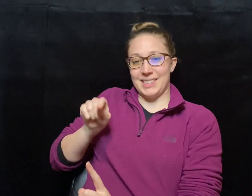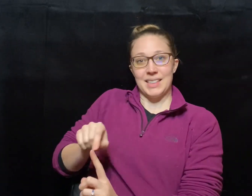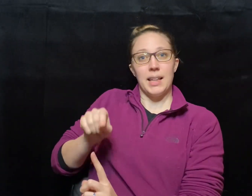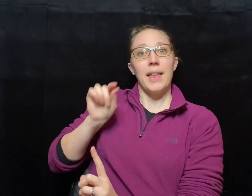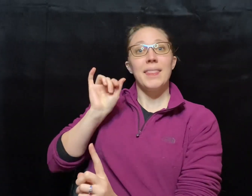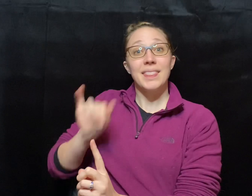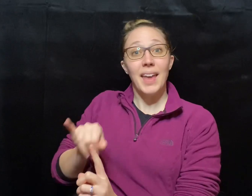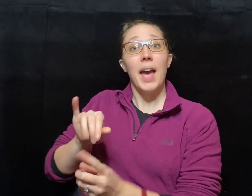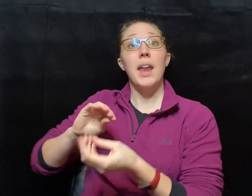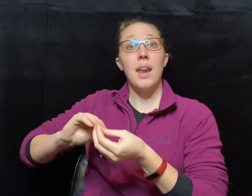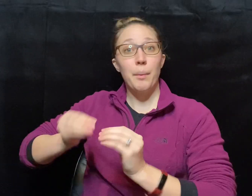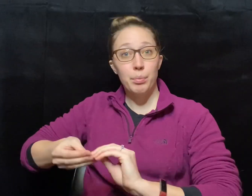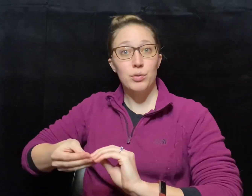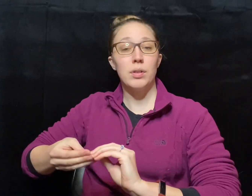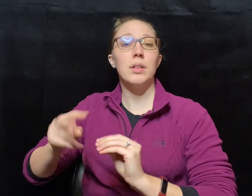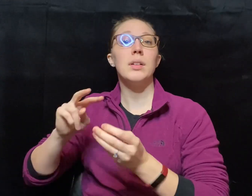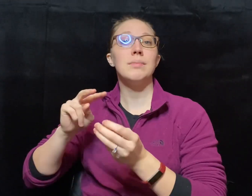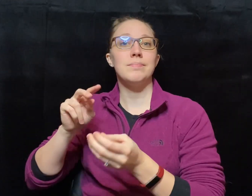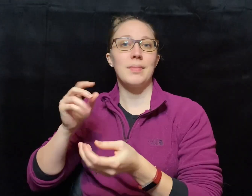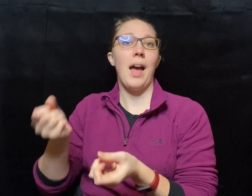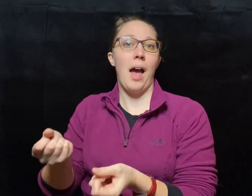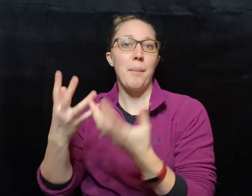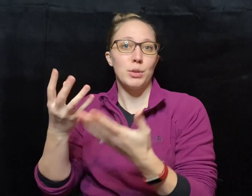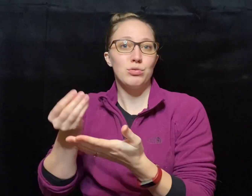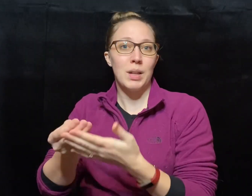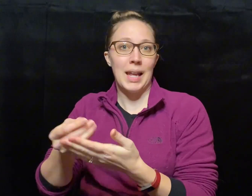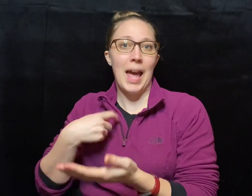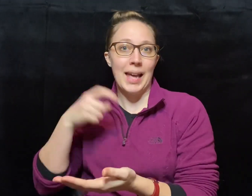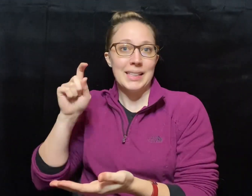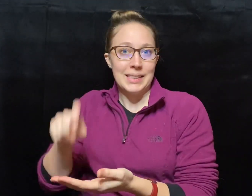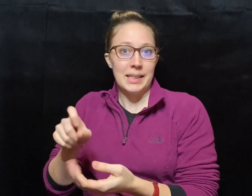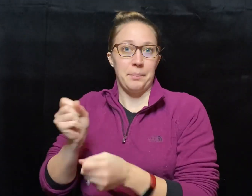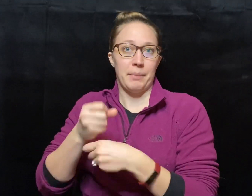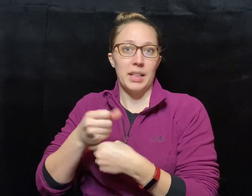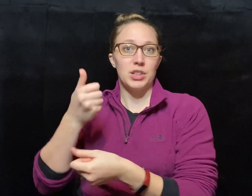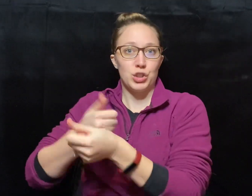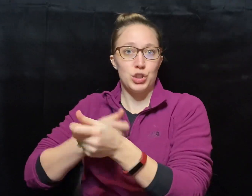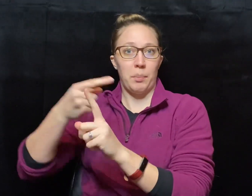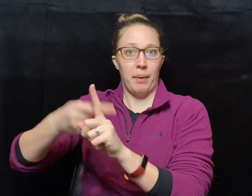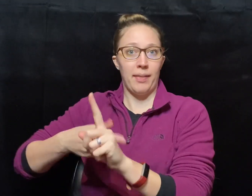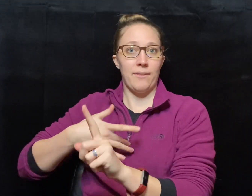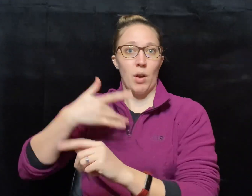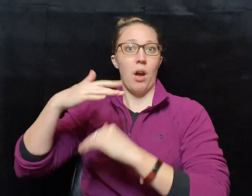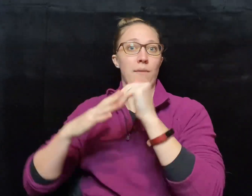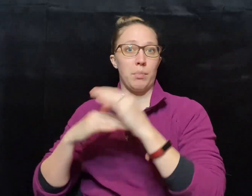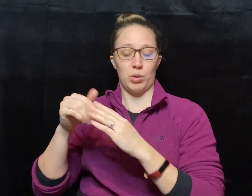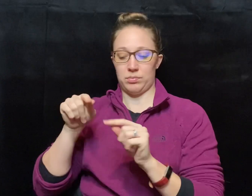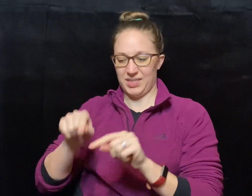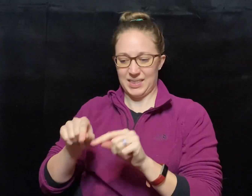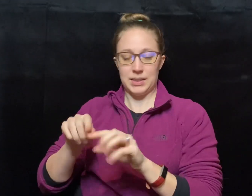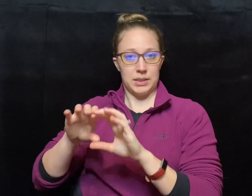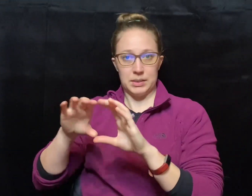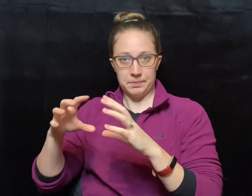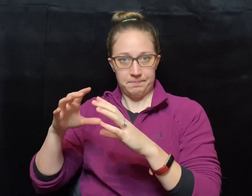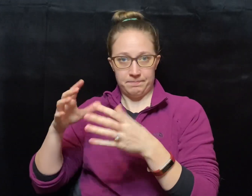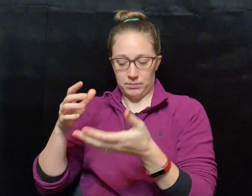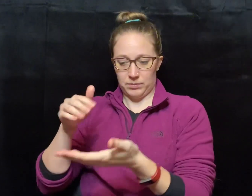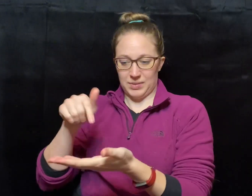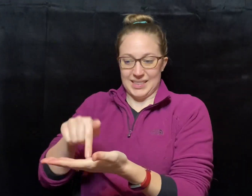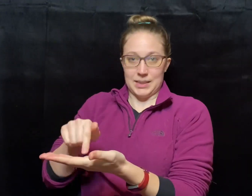up all of those numbers, that tells me how much money I'm going to need to make each month in order to feel